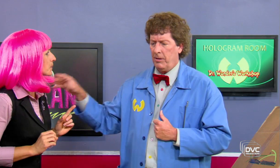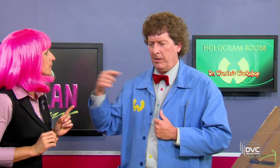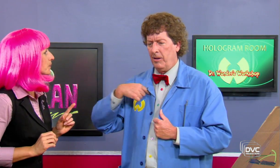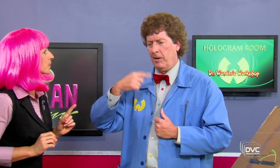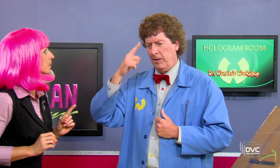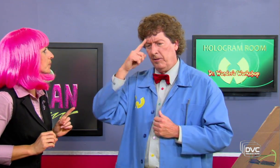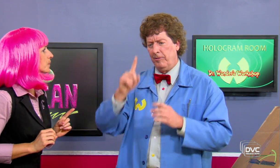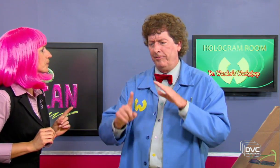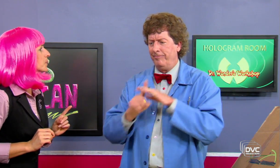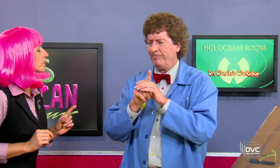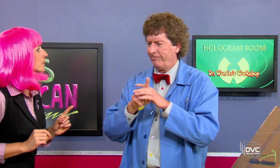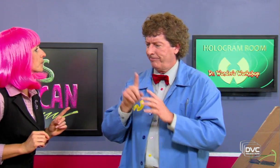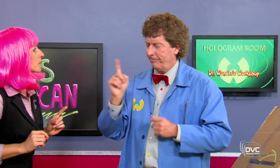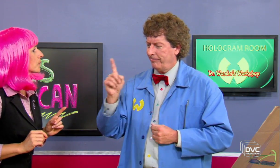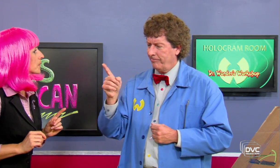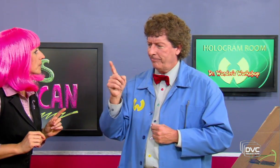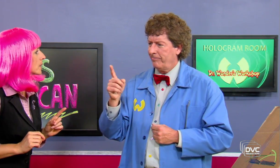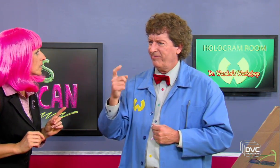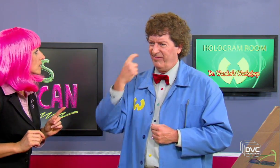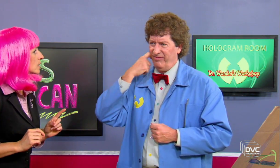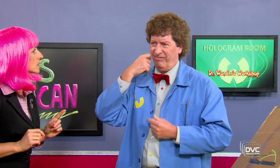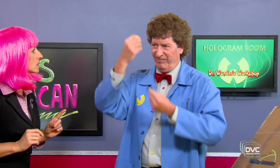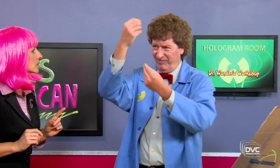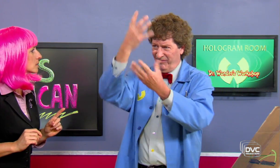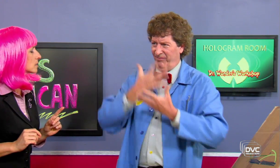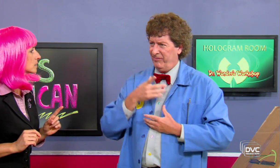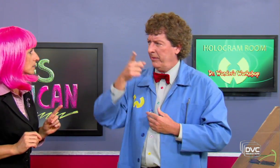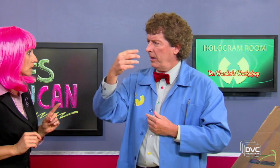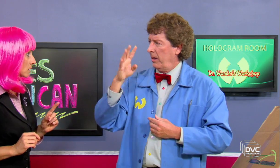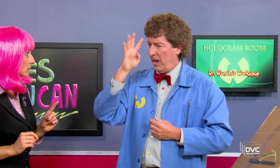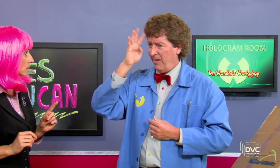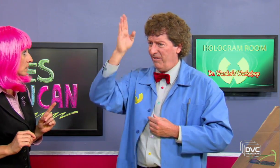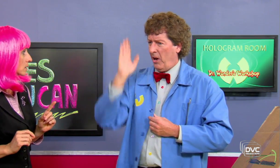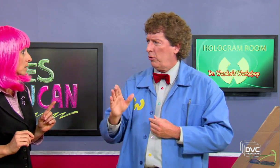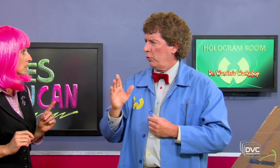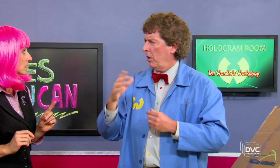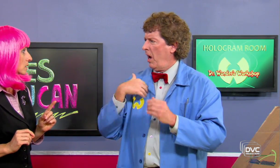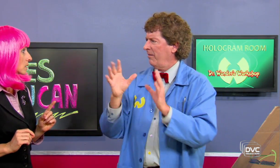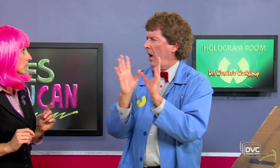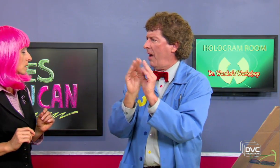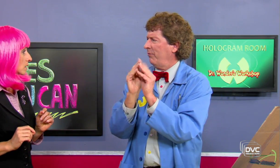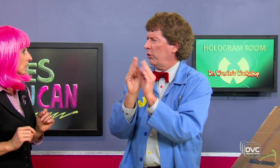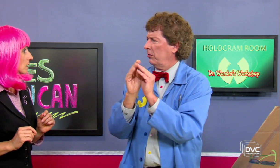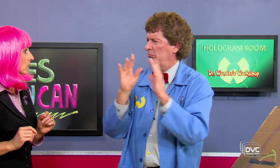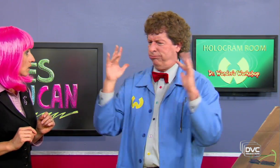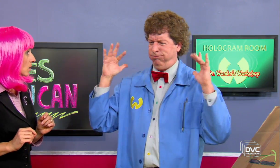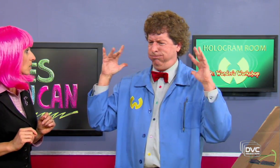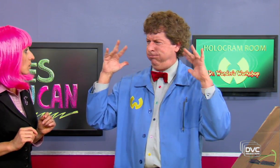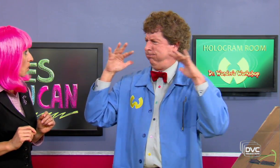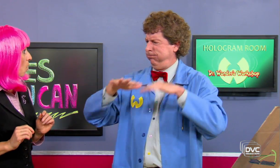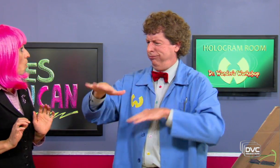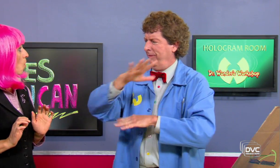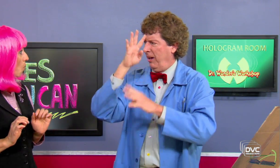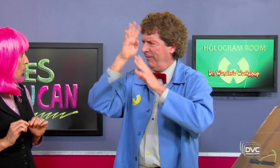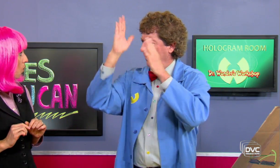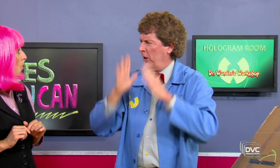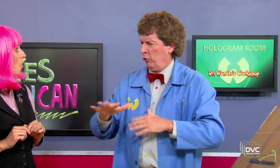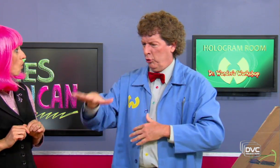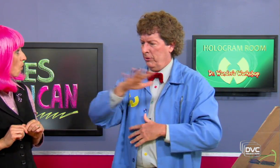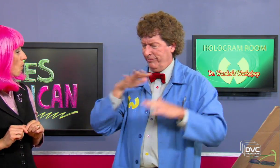I just thought of something. You know, the inventors have a big conference. Well, they have asked me to